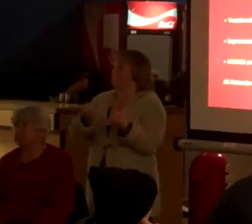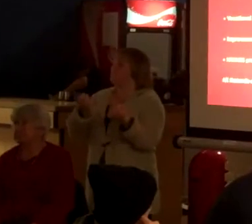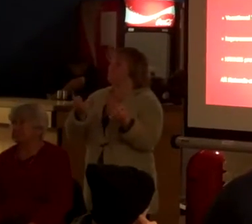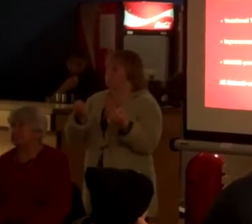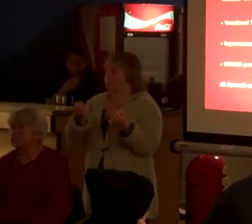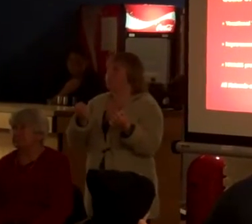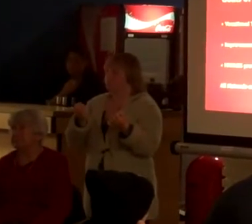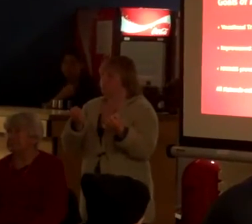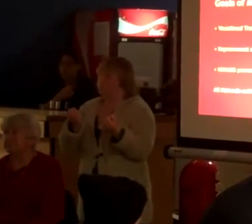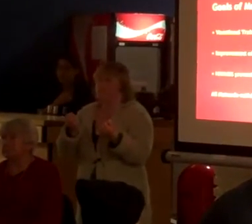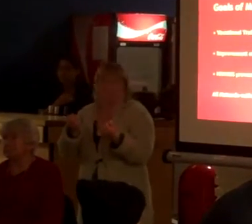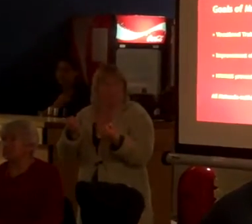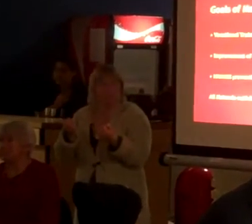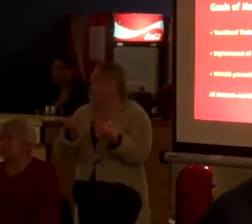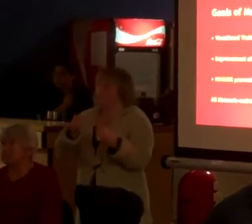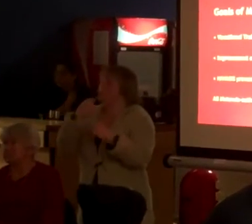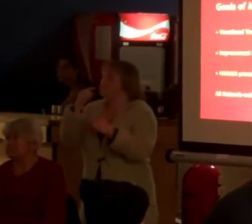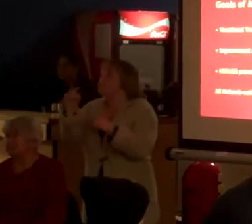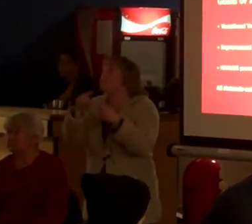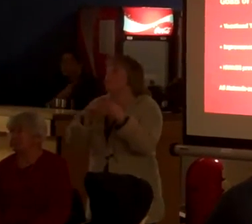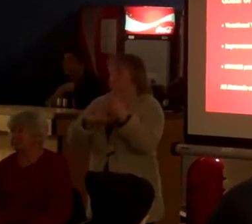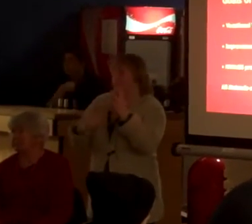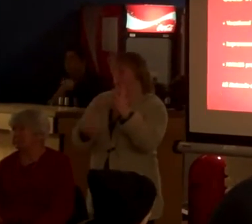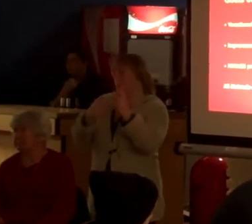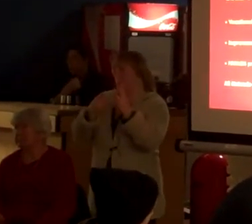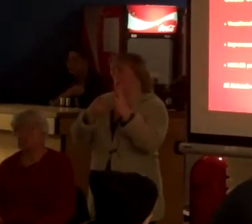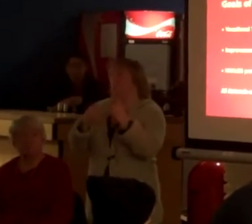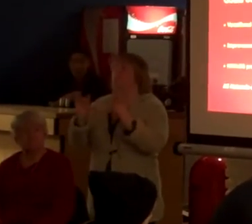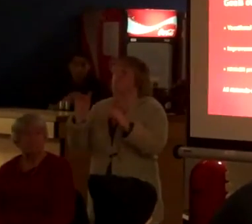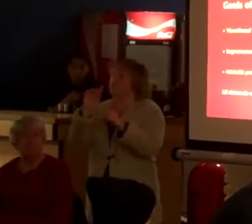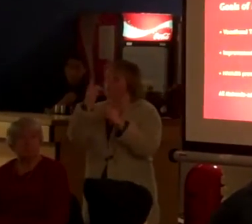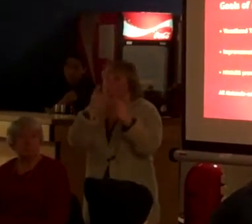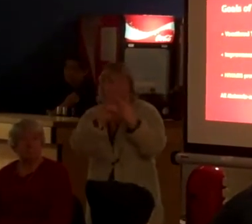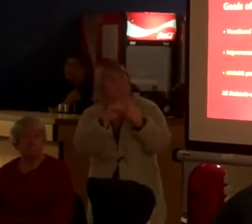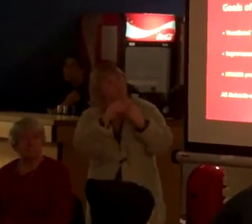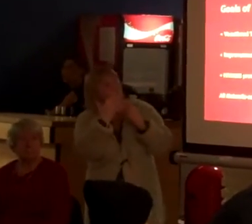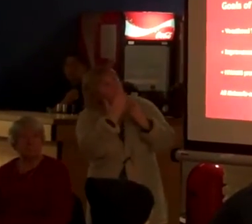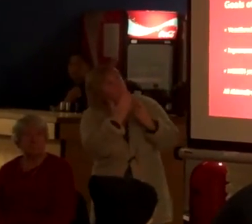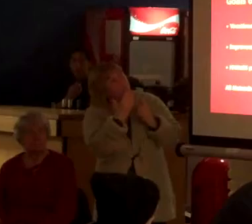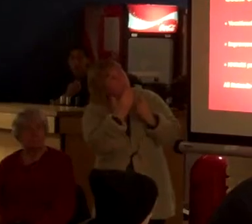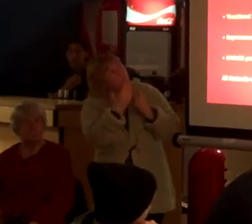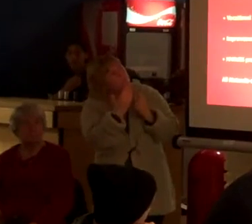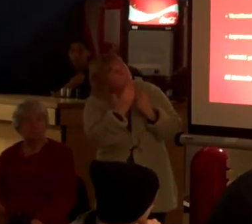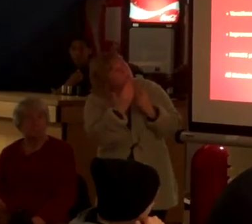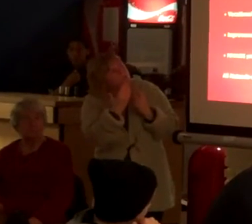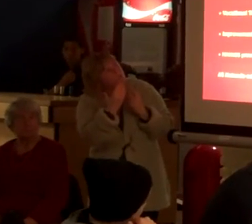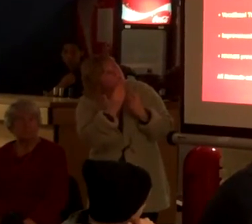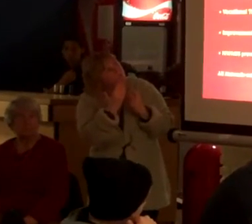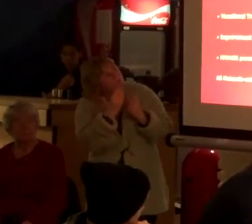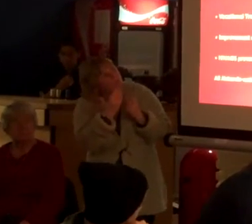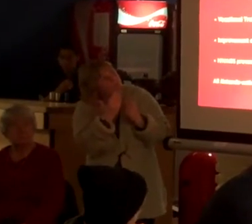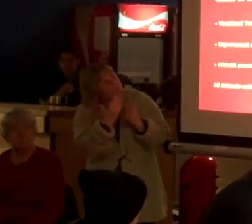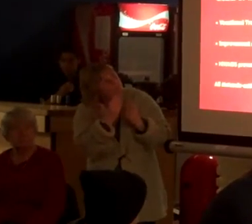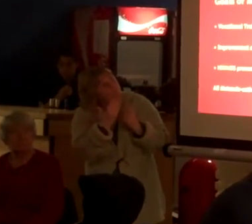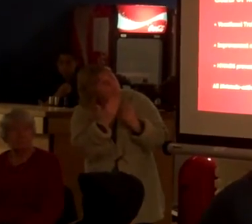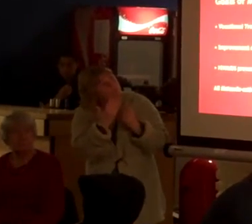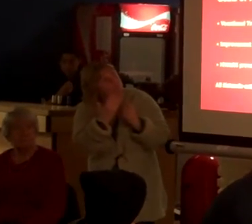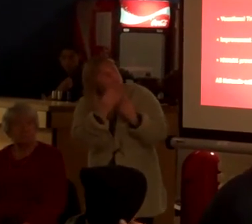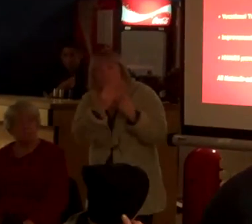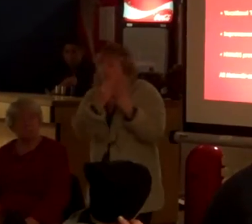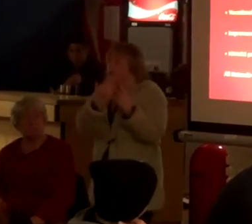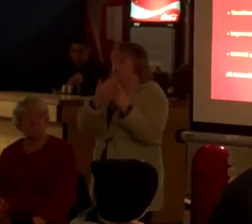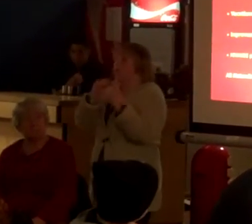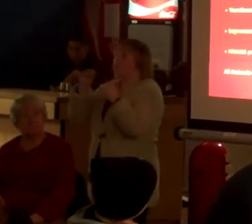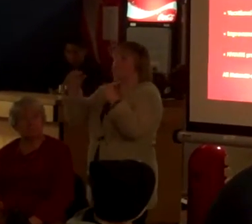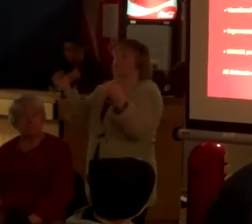That organization has goals. First of all, one goal is to build a vocational training center